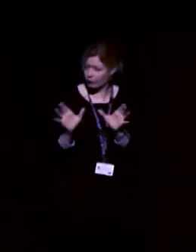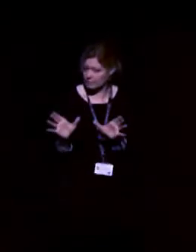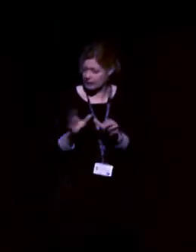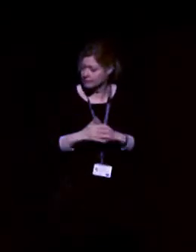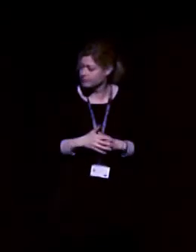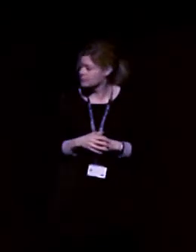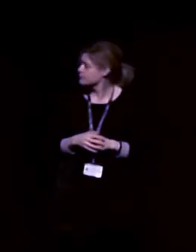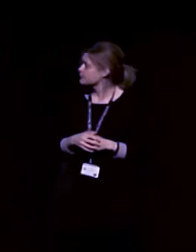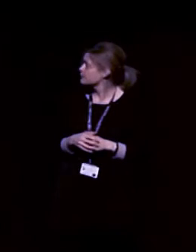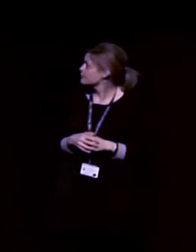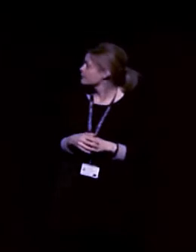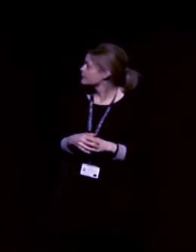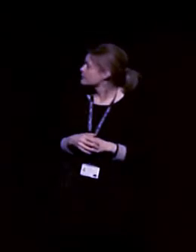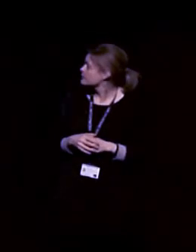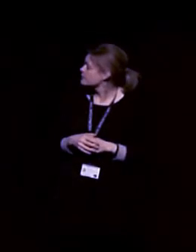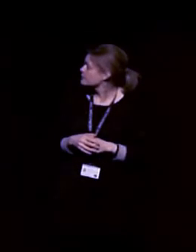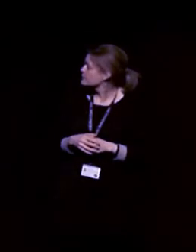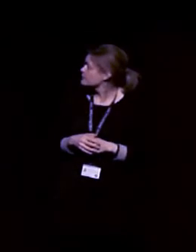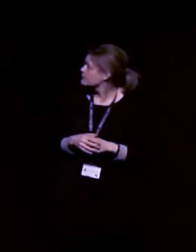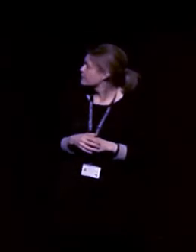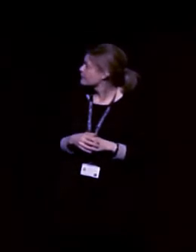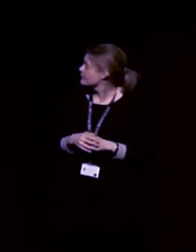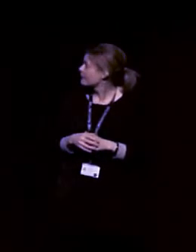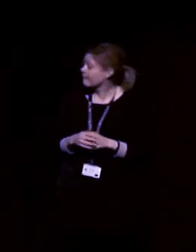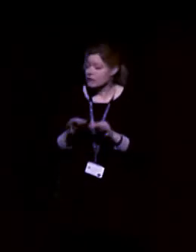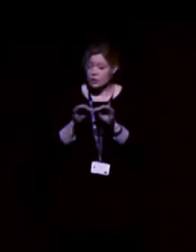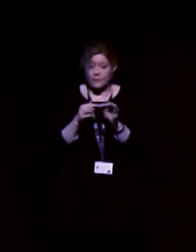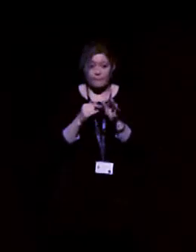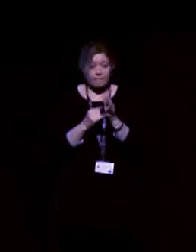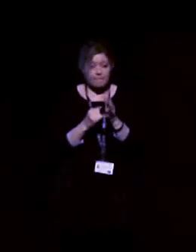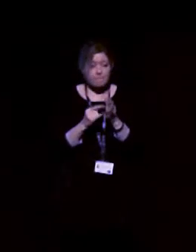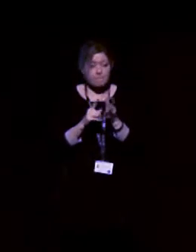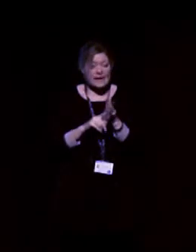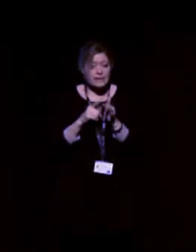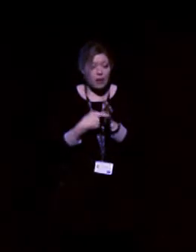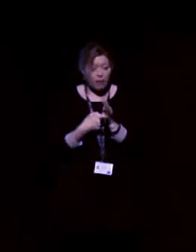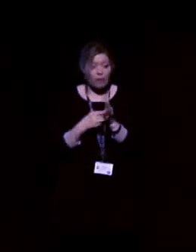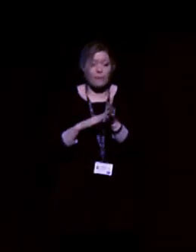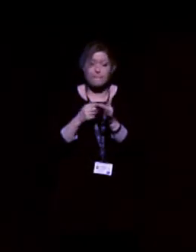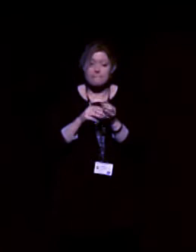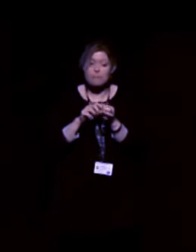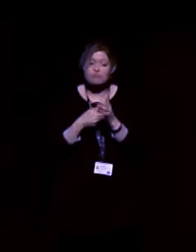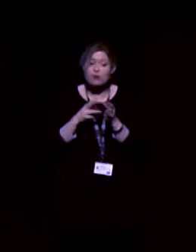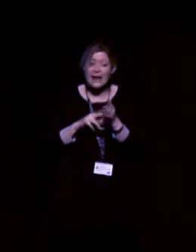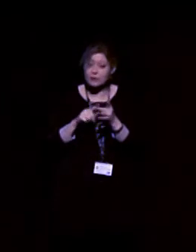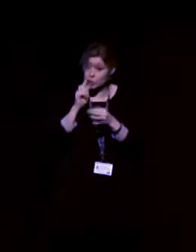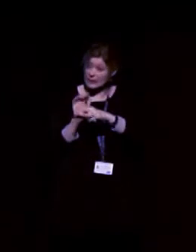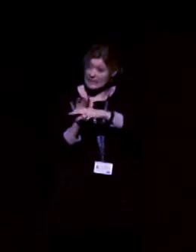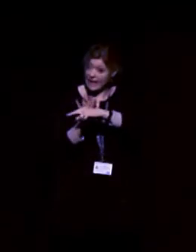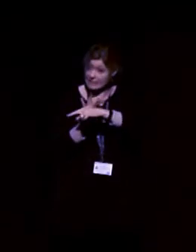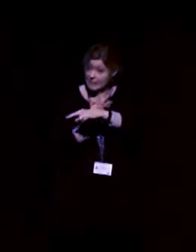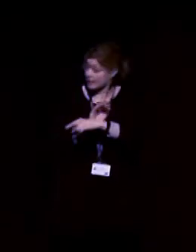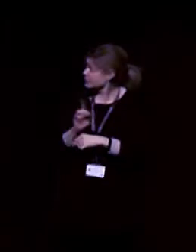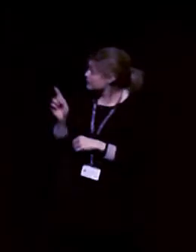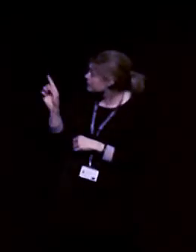So, if we look at the basilar membrane, one can see the hair cells, and you can